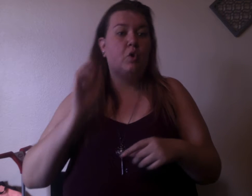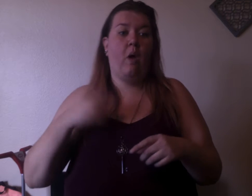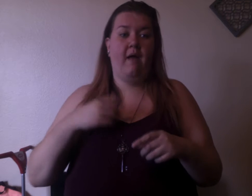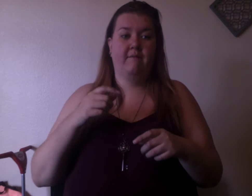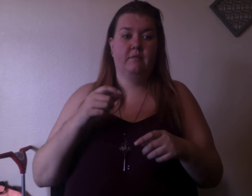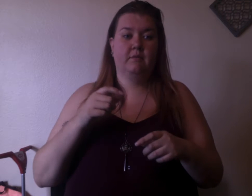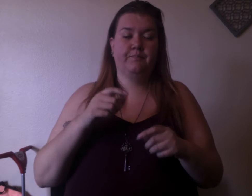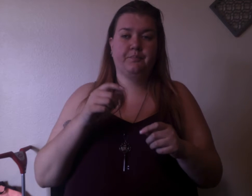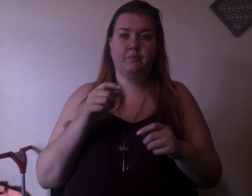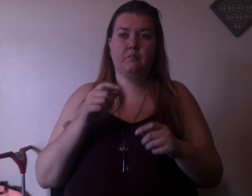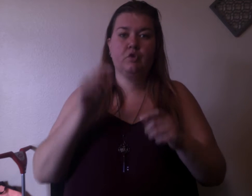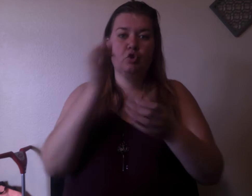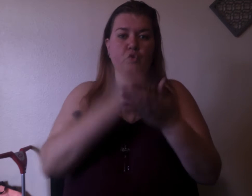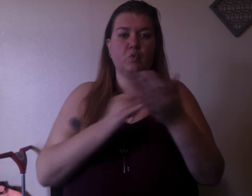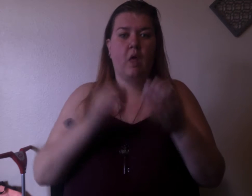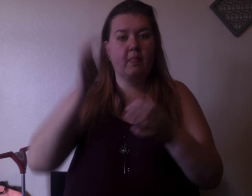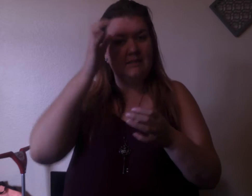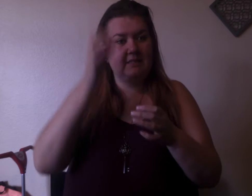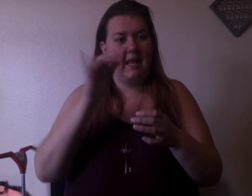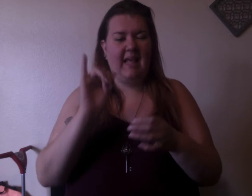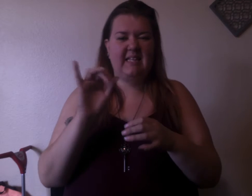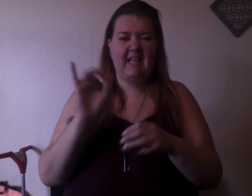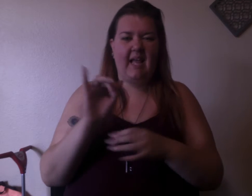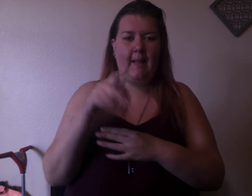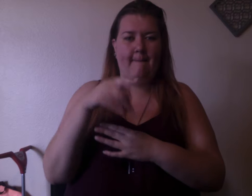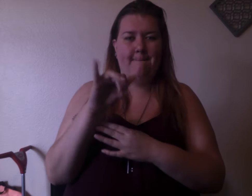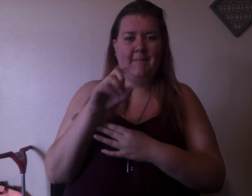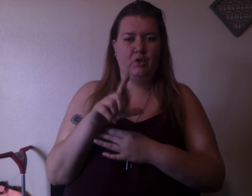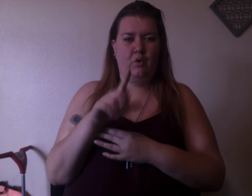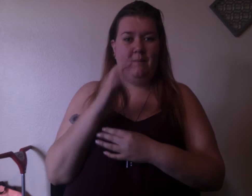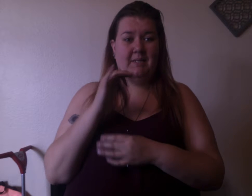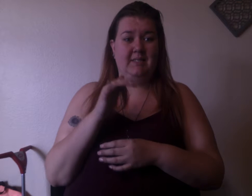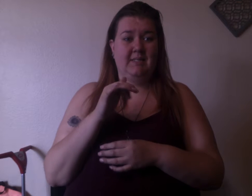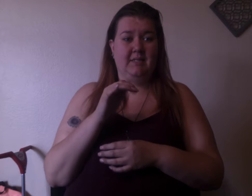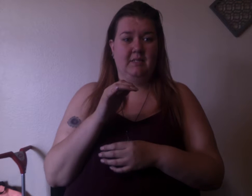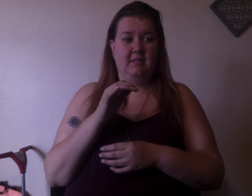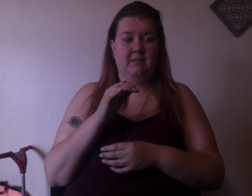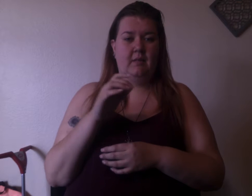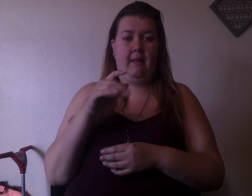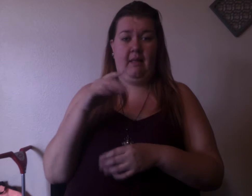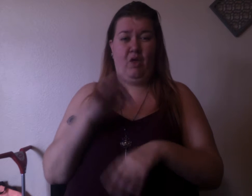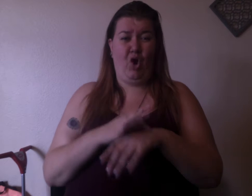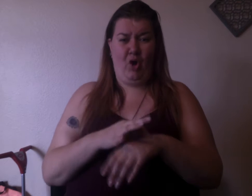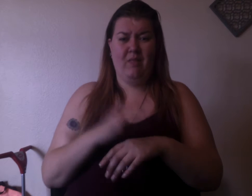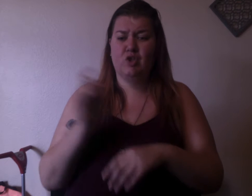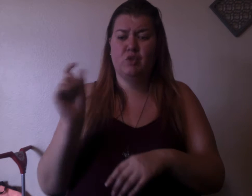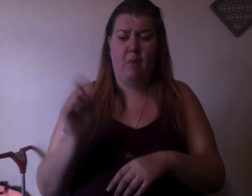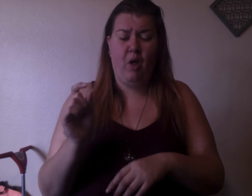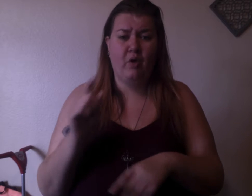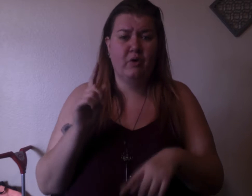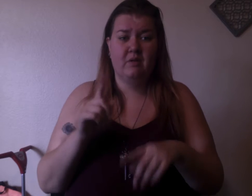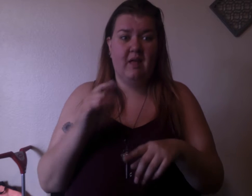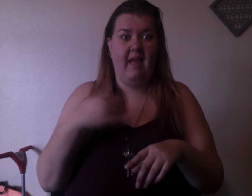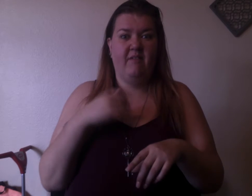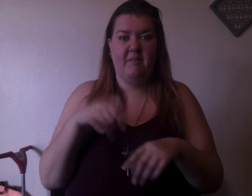a little pixel, and I didn't even draw the Earth as a pixel because the pixel would be way too large. It would have to be 100th of a pixel in order to draw the